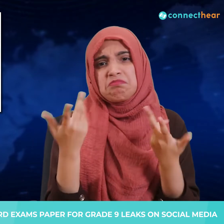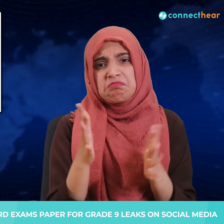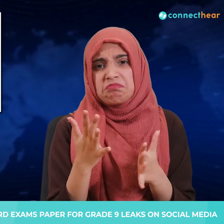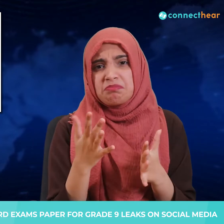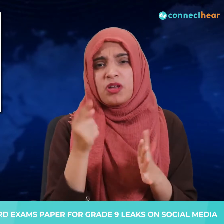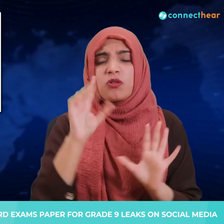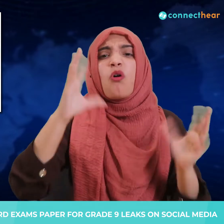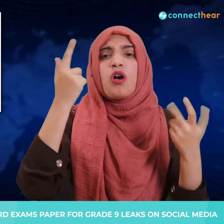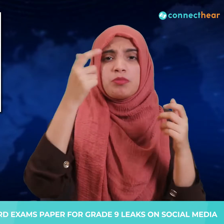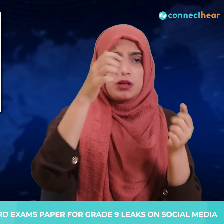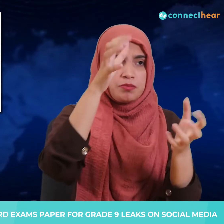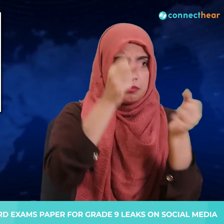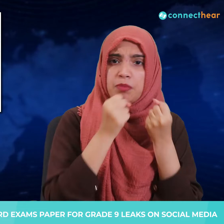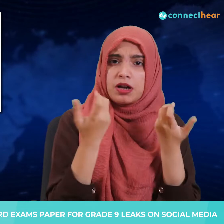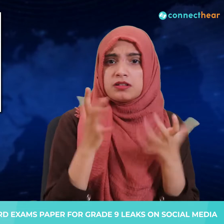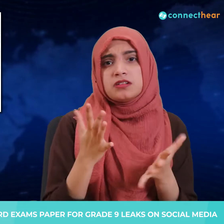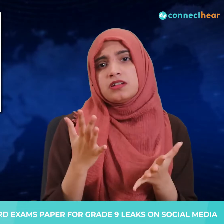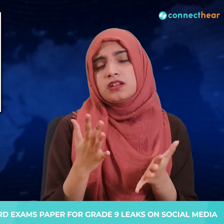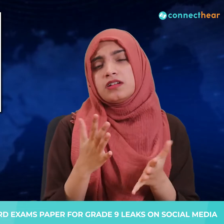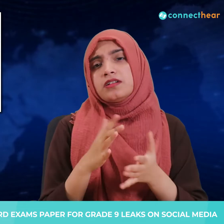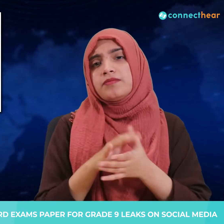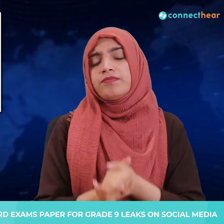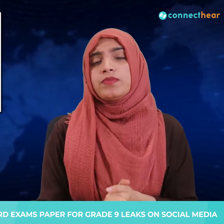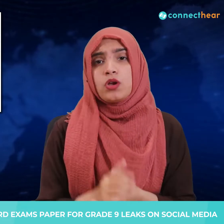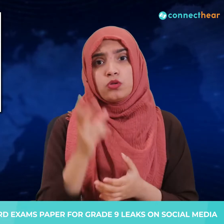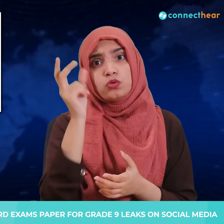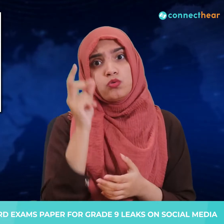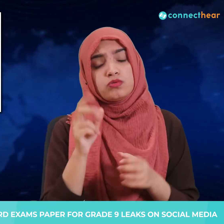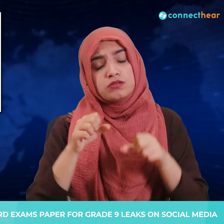today when the second paper of mathematics was leaked as well.